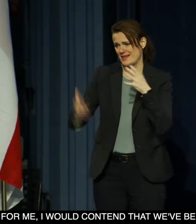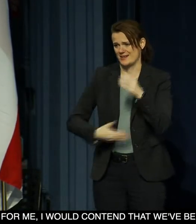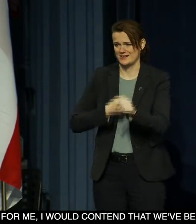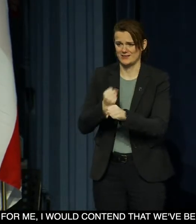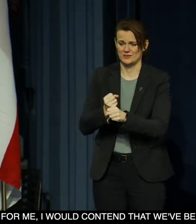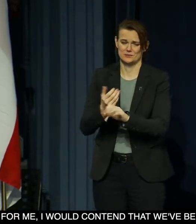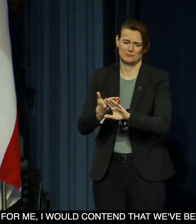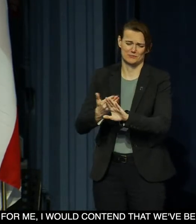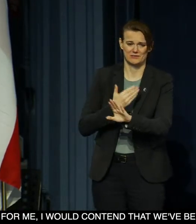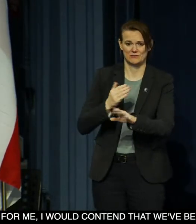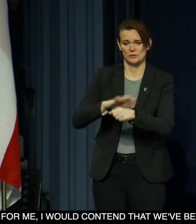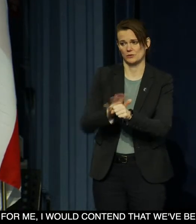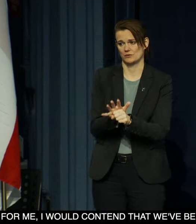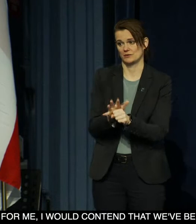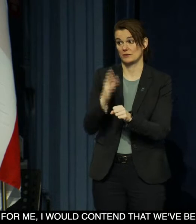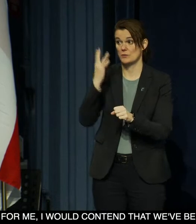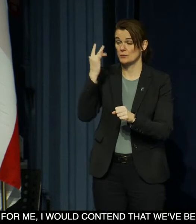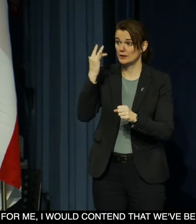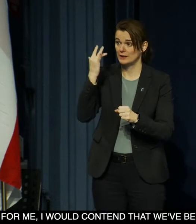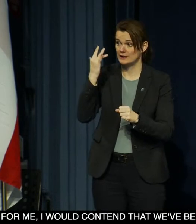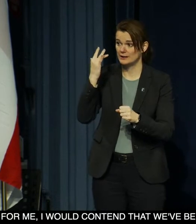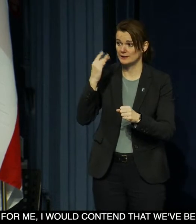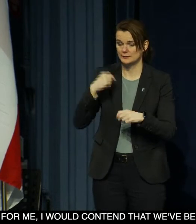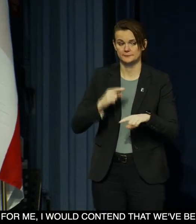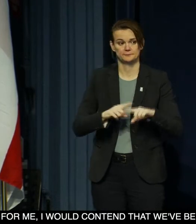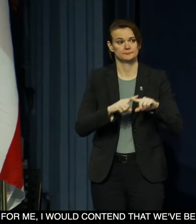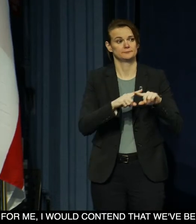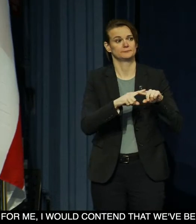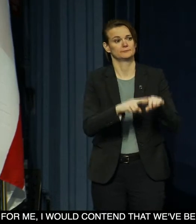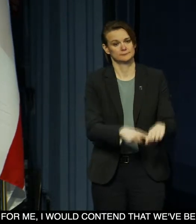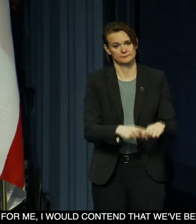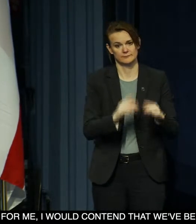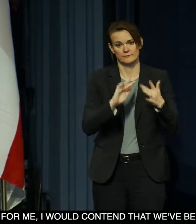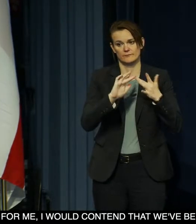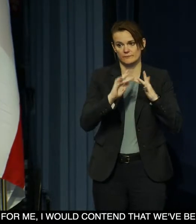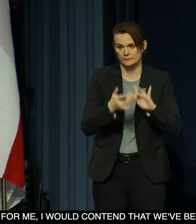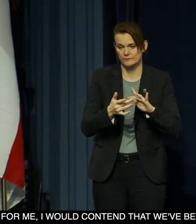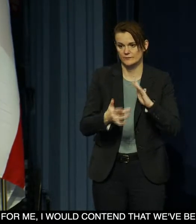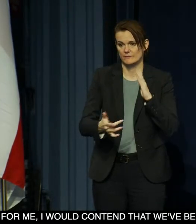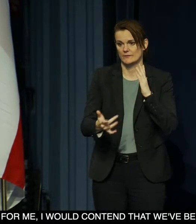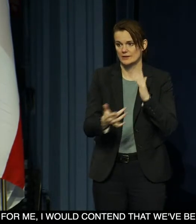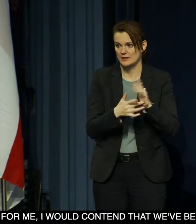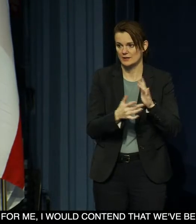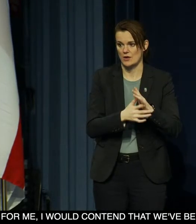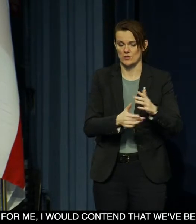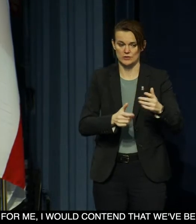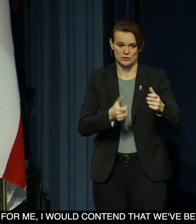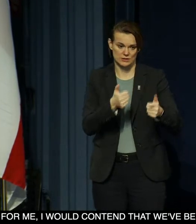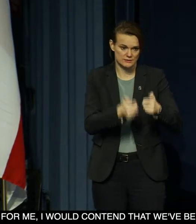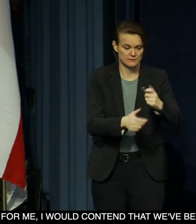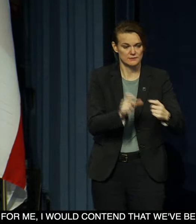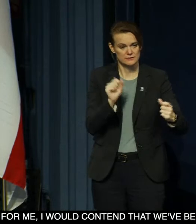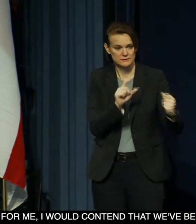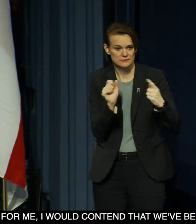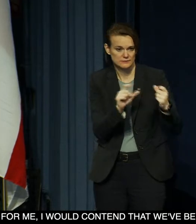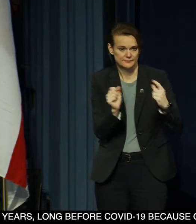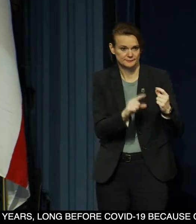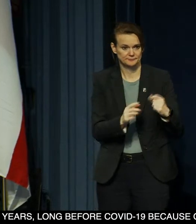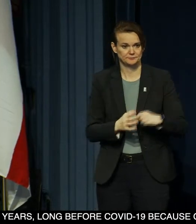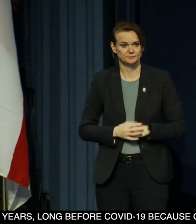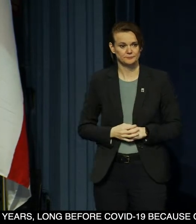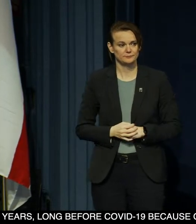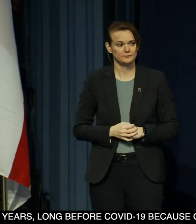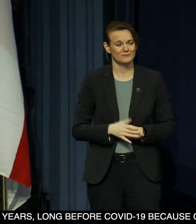COVID-19, because of our heavy reliance on social media. I spoke to a few people during COVID, and they commented on